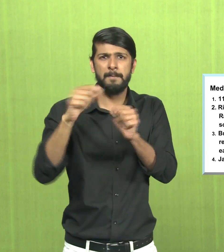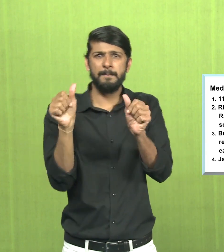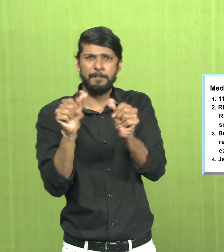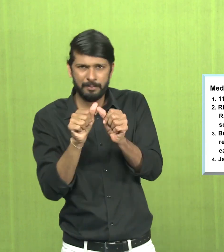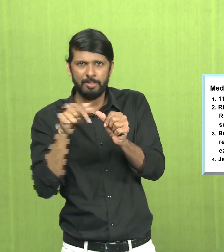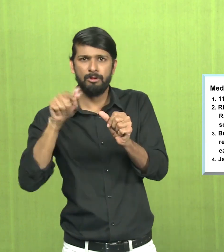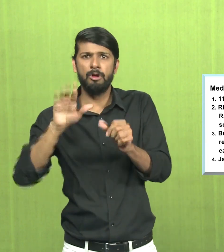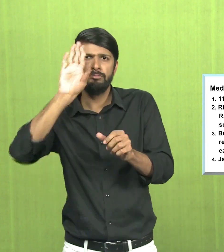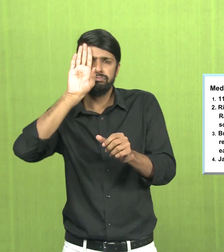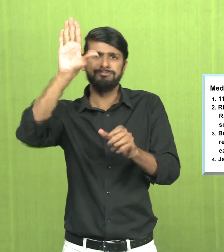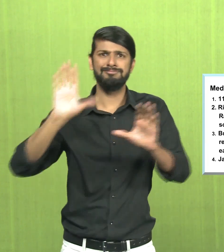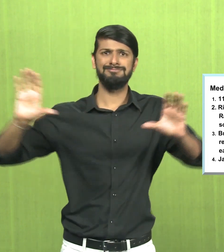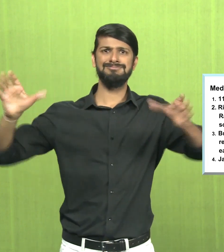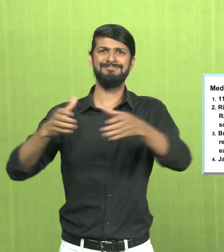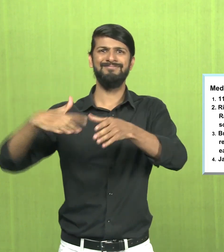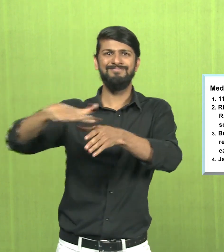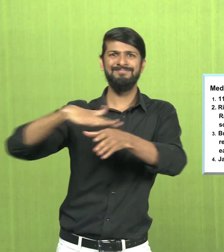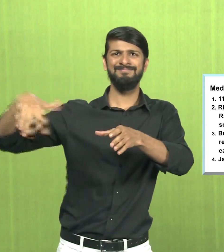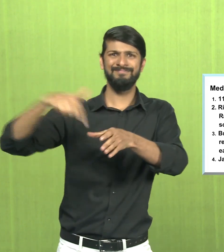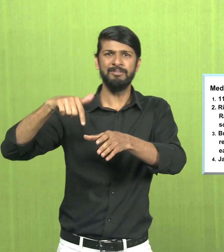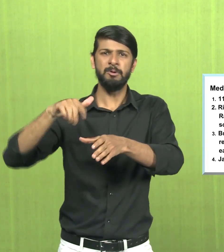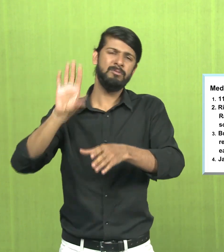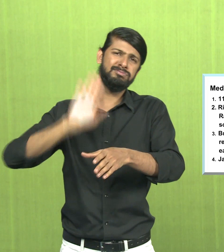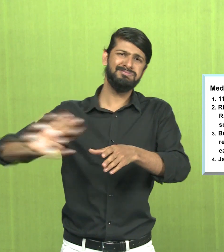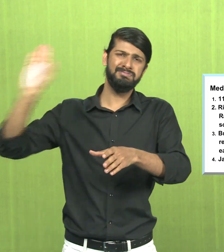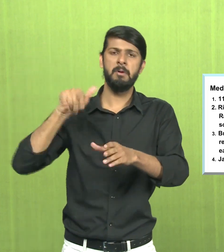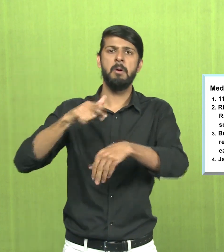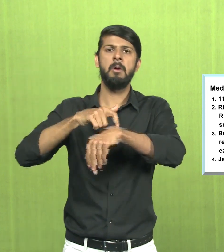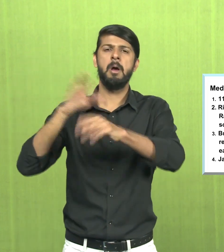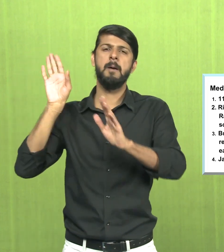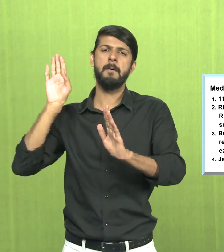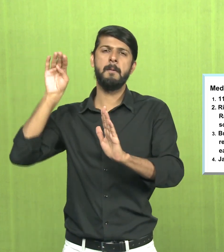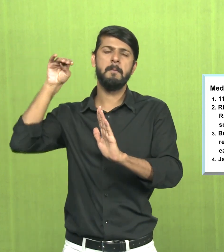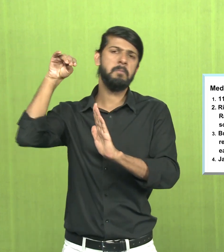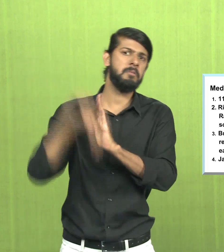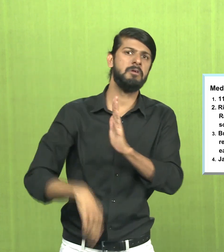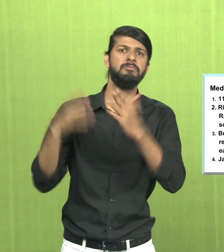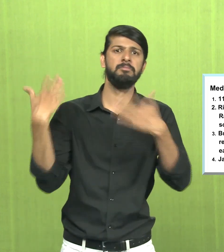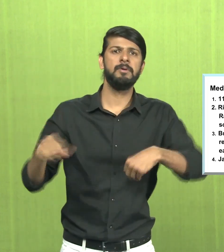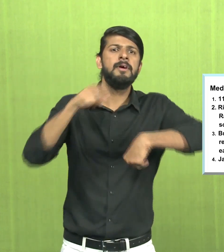During the 11th and the 12th century, the Gupta dynasty was on a decline.